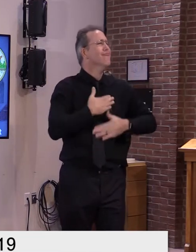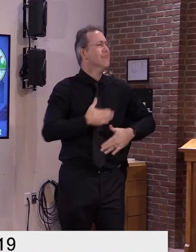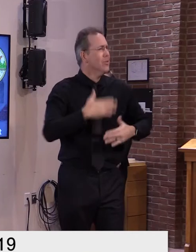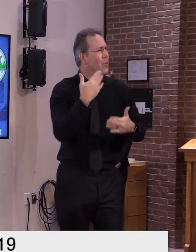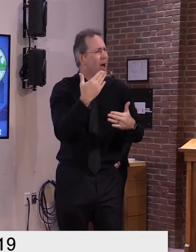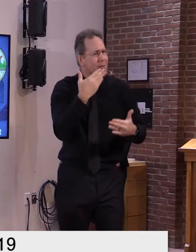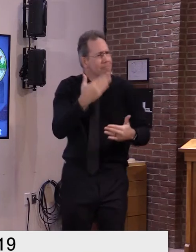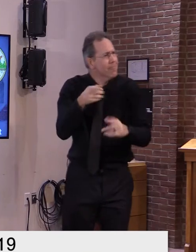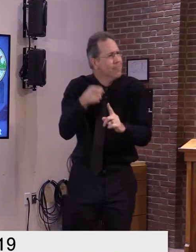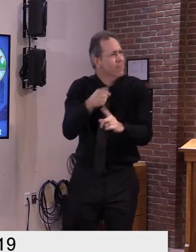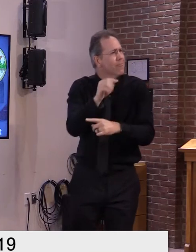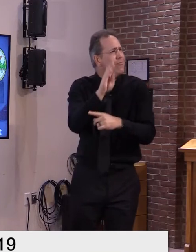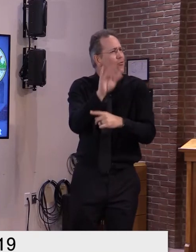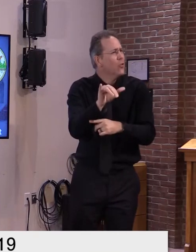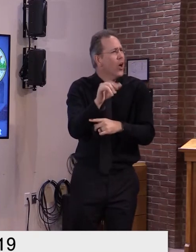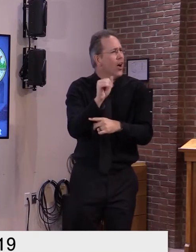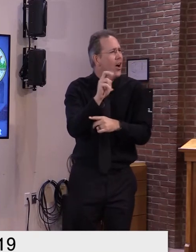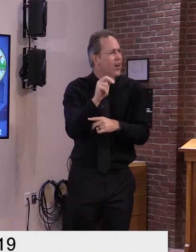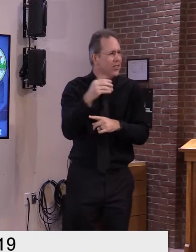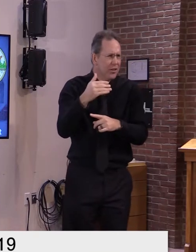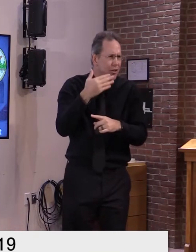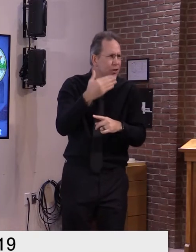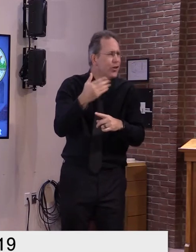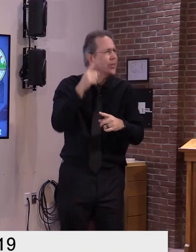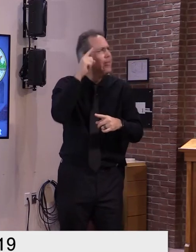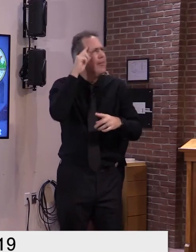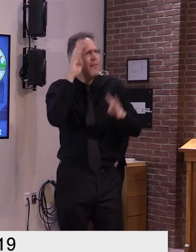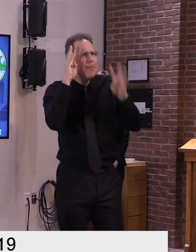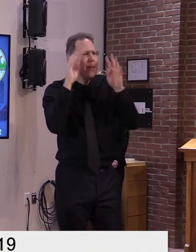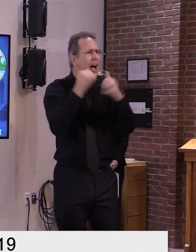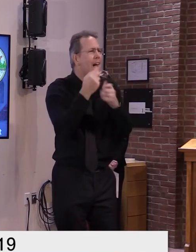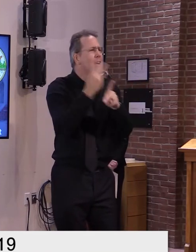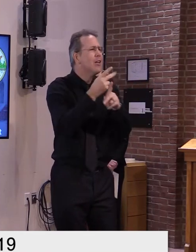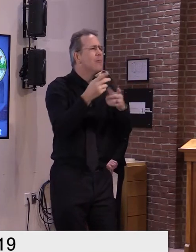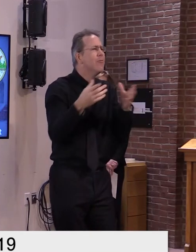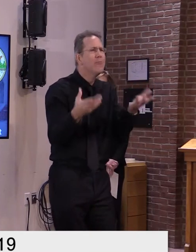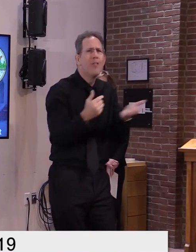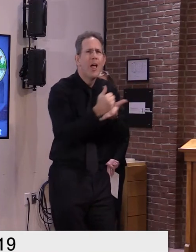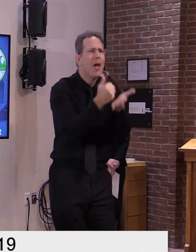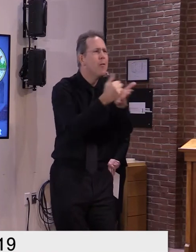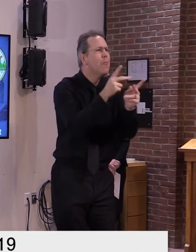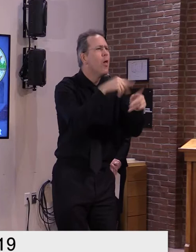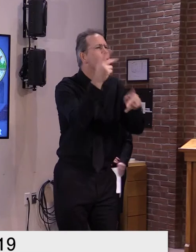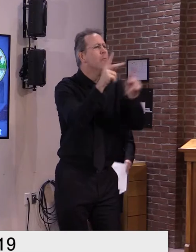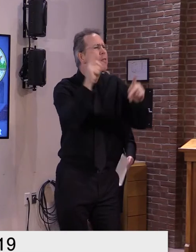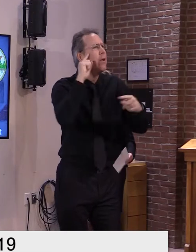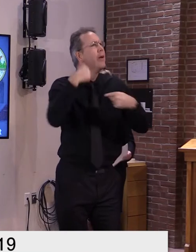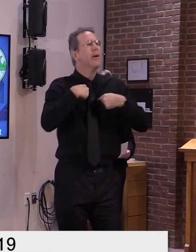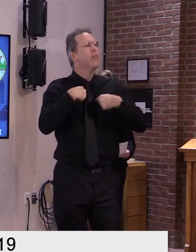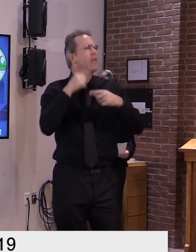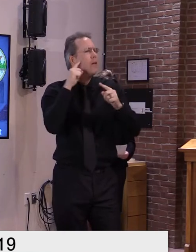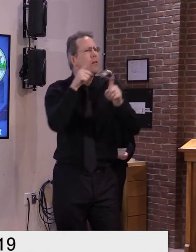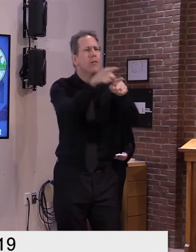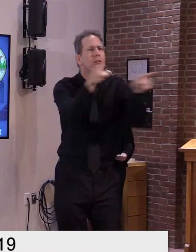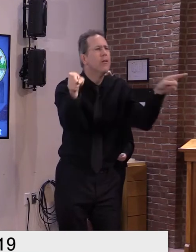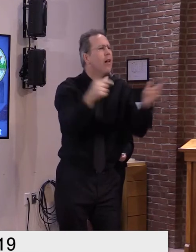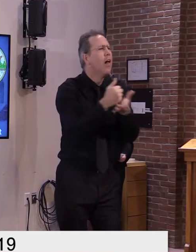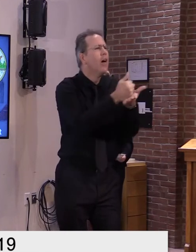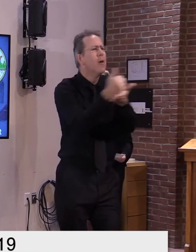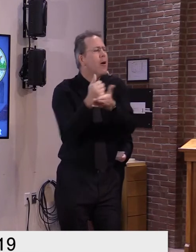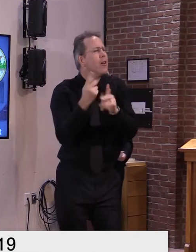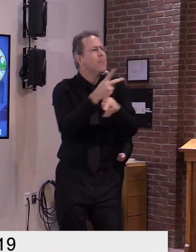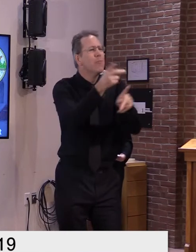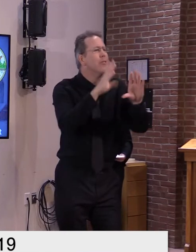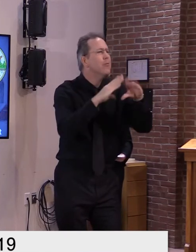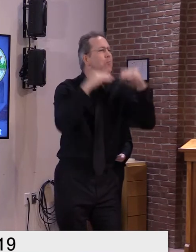always thinking about how he can help others. One said that, in addition to the Troy Drive, Troy spends much of his spare